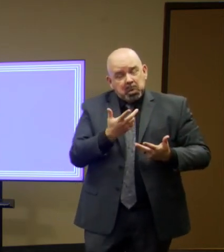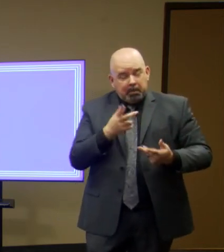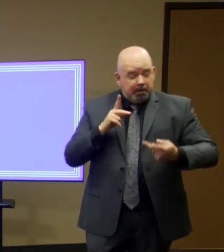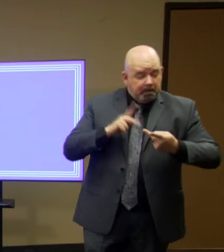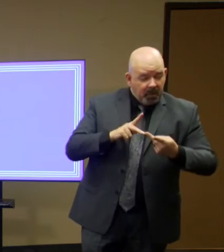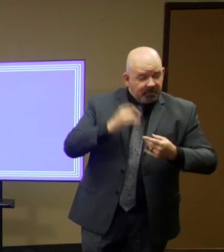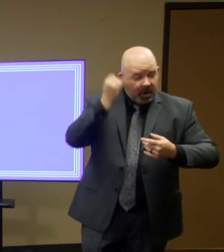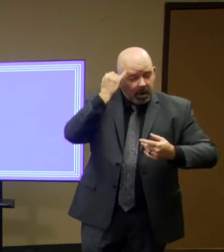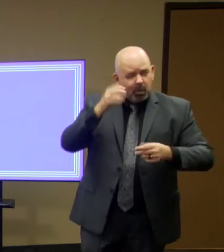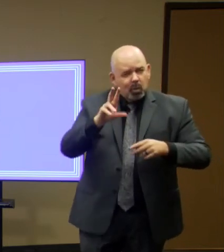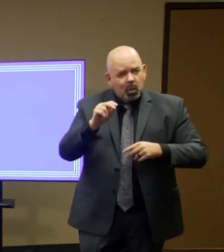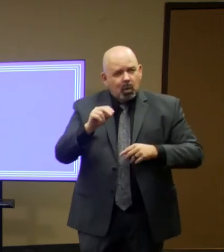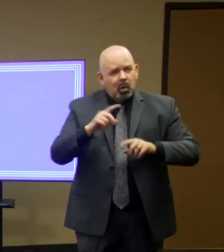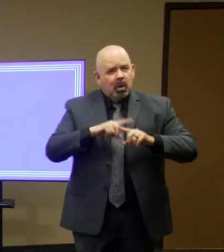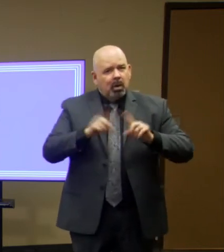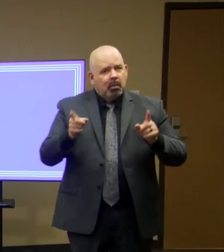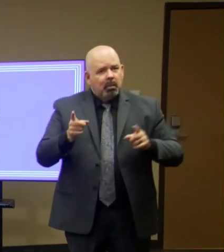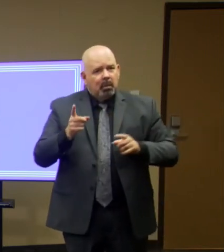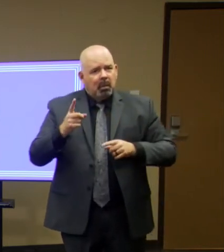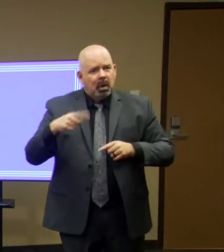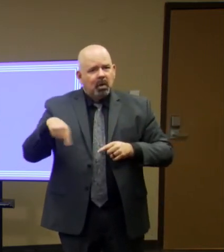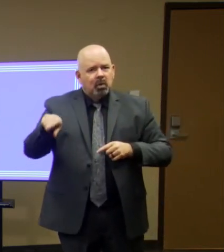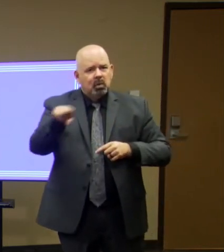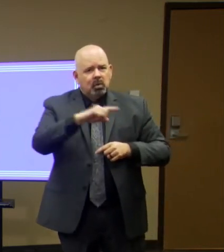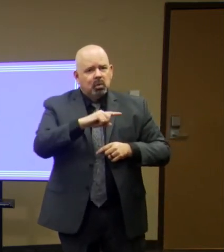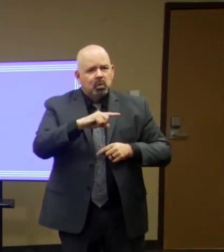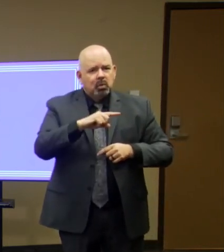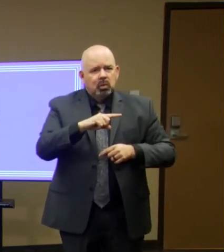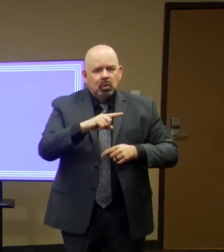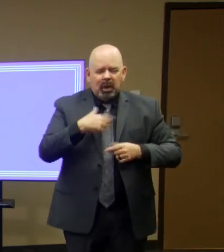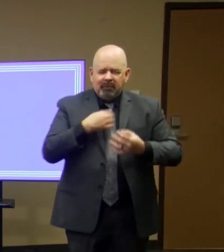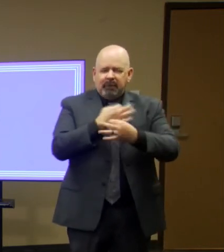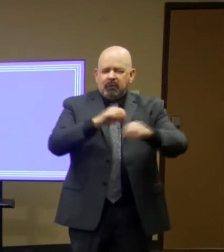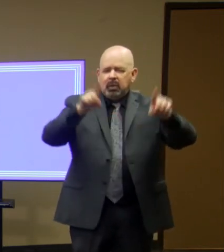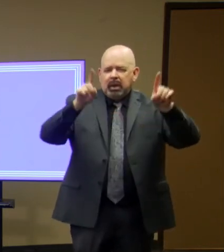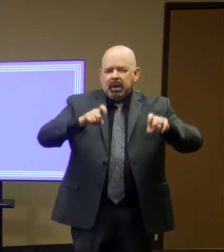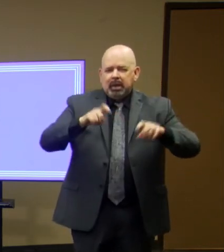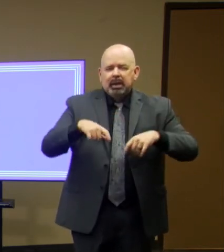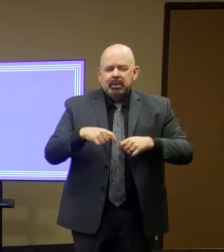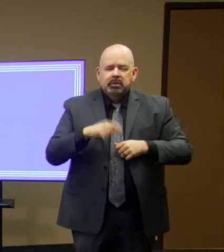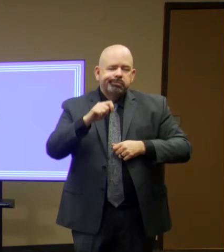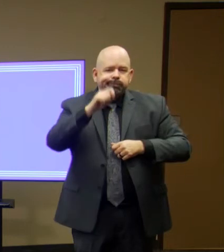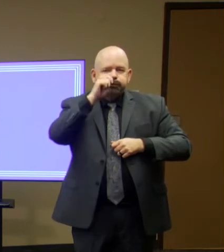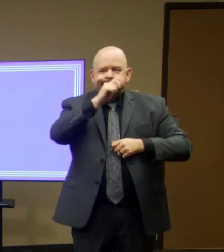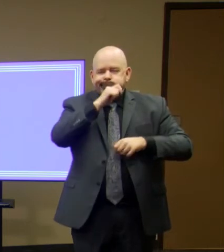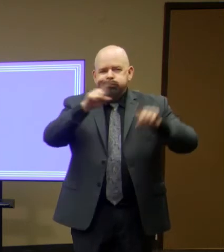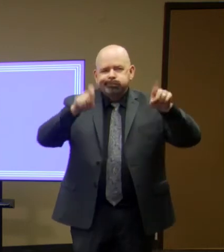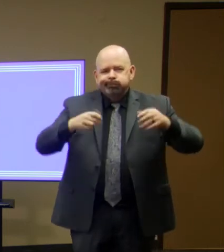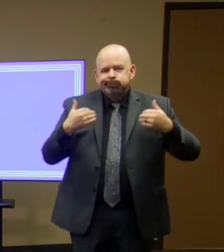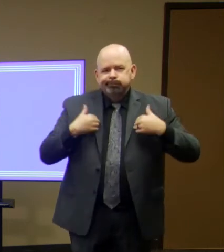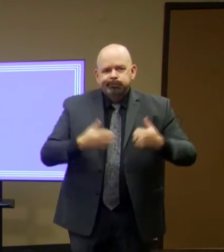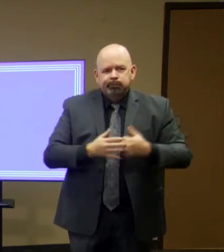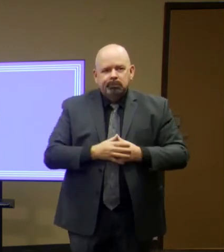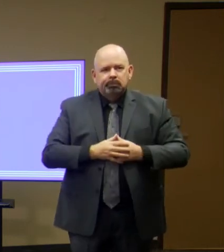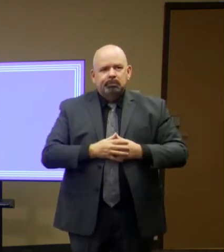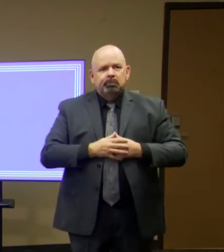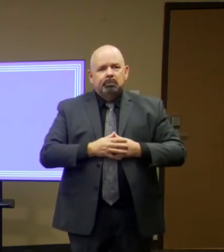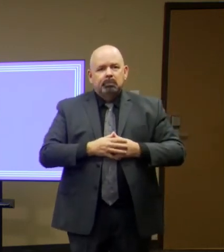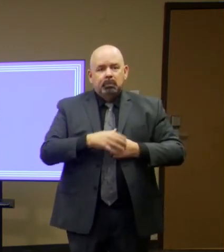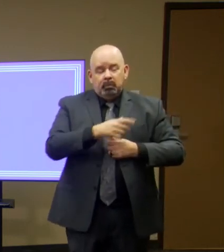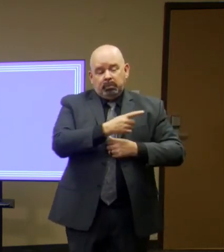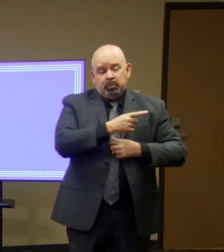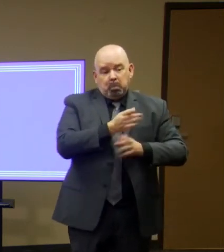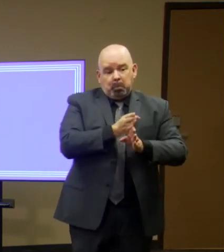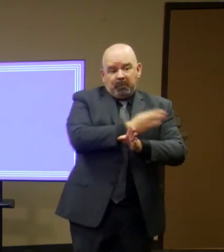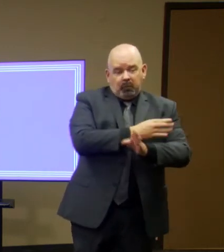do, free COVID tests. So you could go take a COVID test the Thursday or Friday before Thanksgiving and isolate